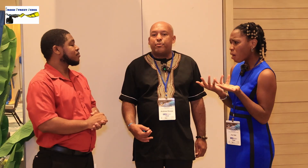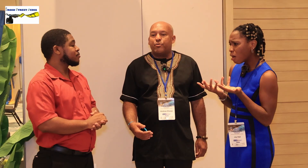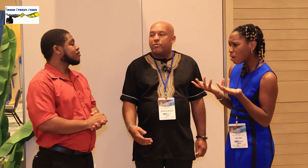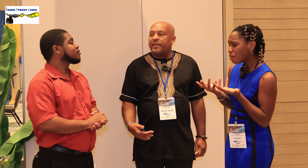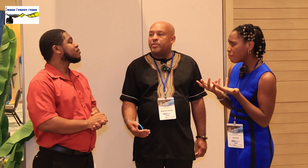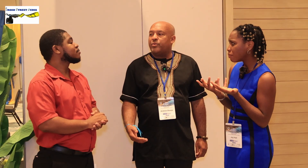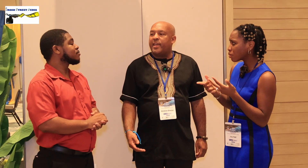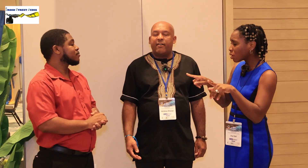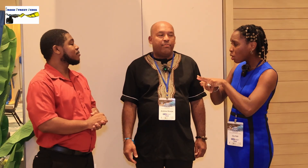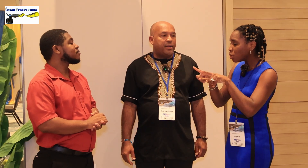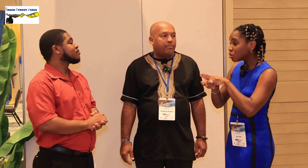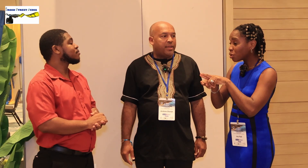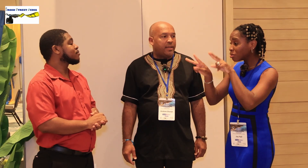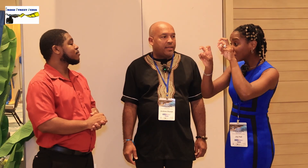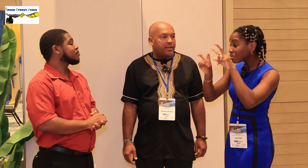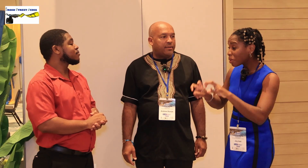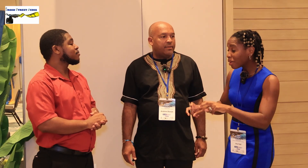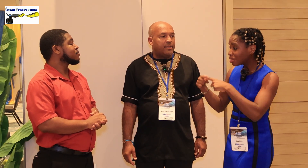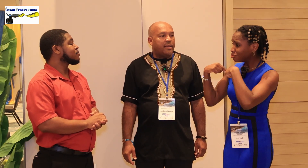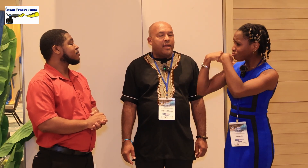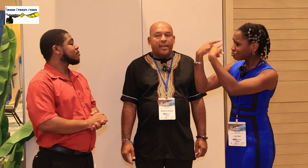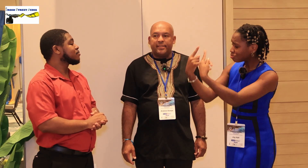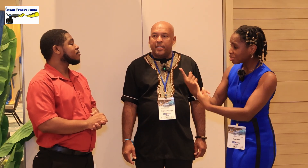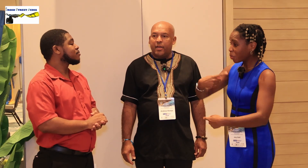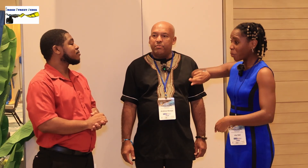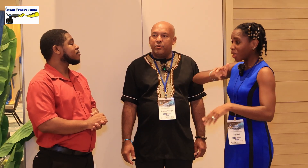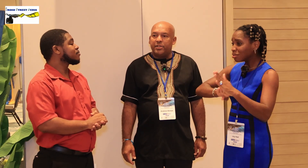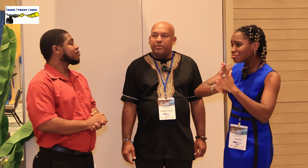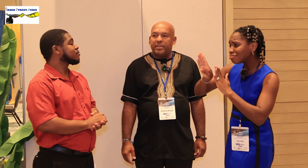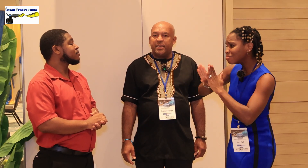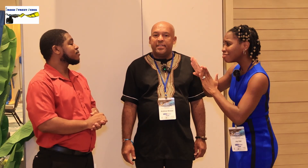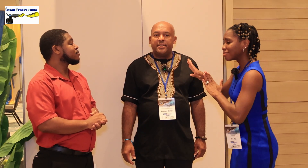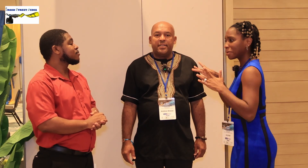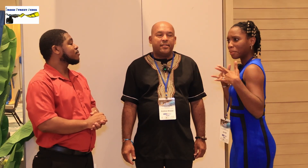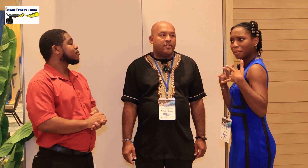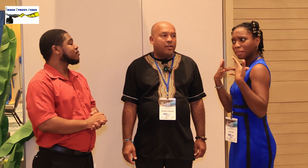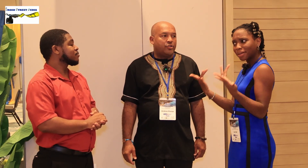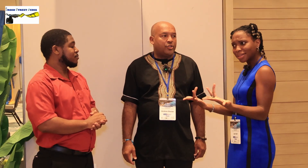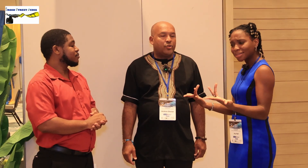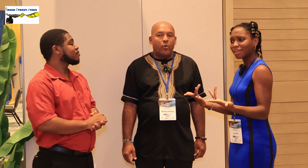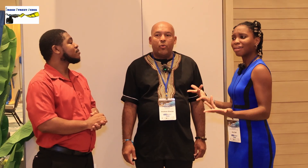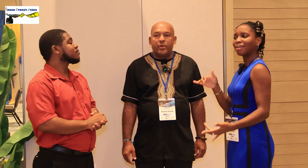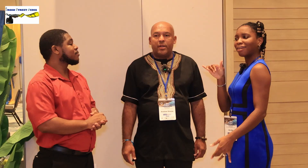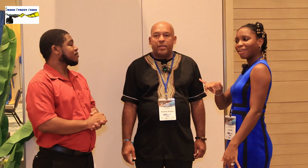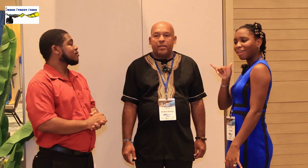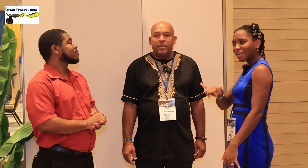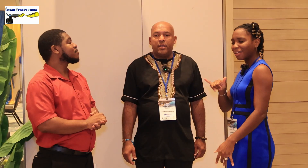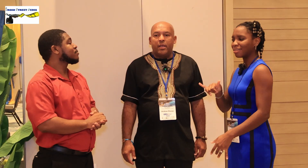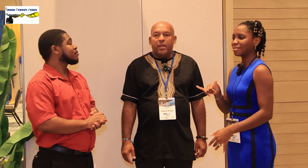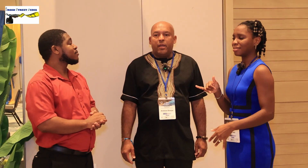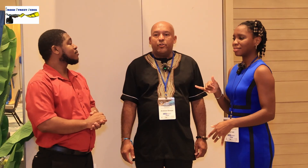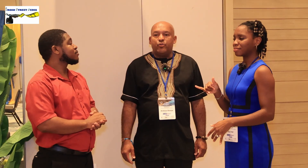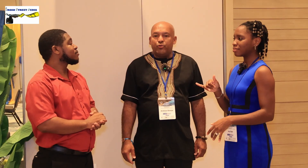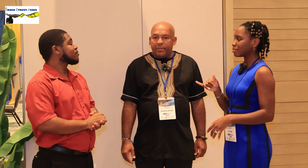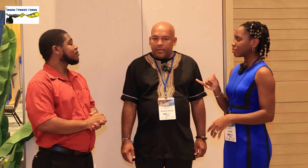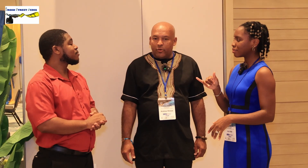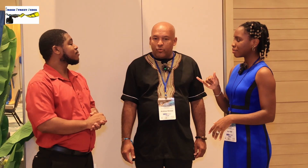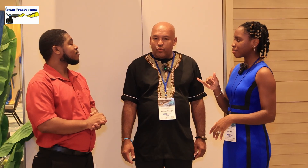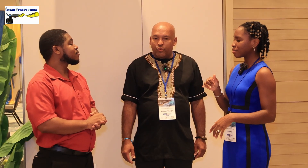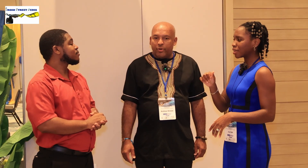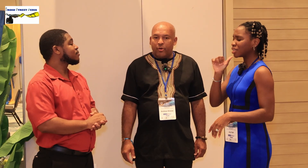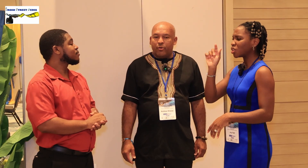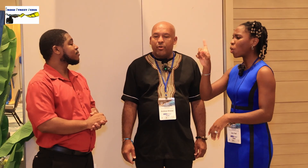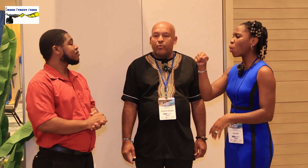at the progress we have been making as a community, because it's not just only doom